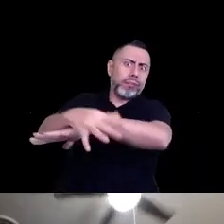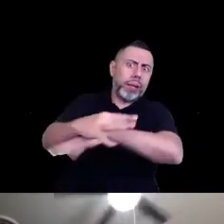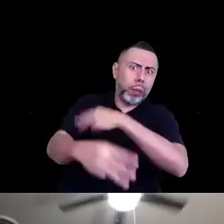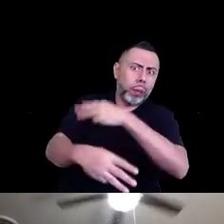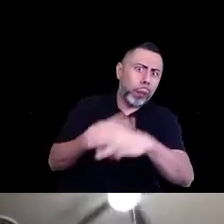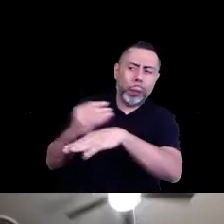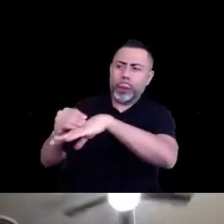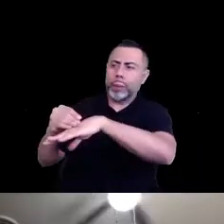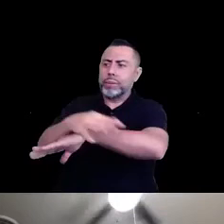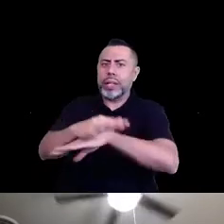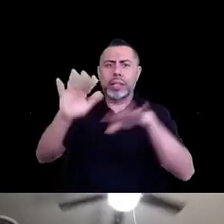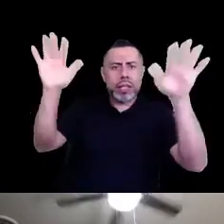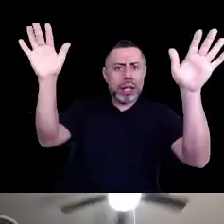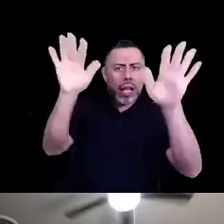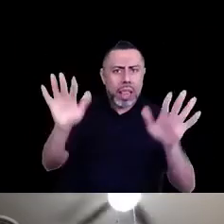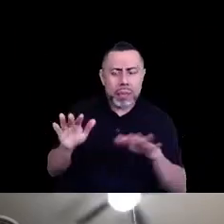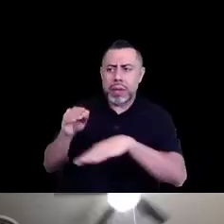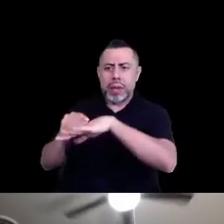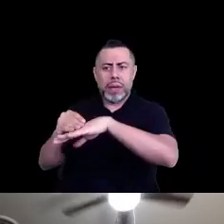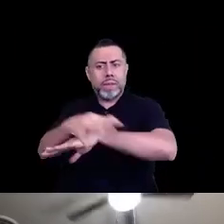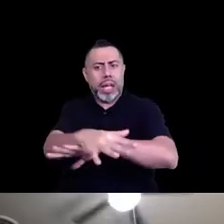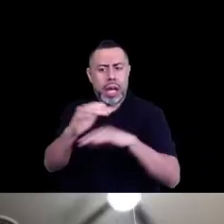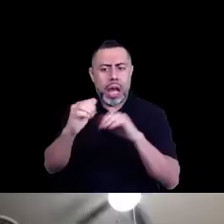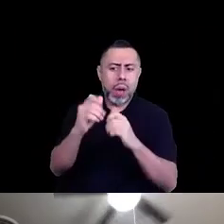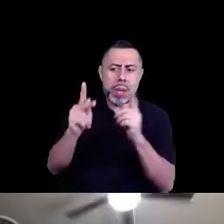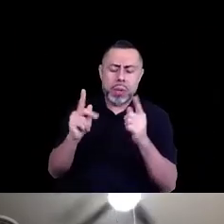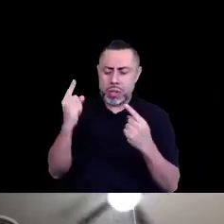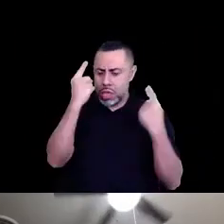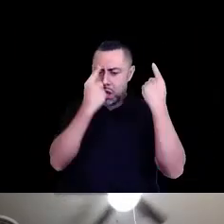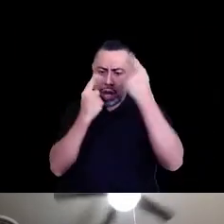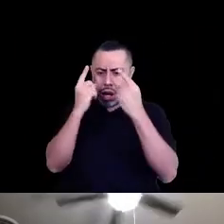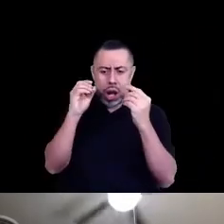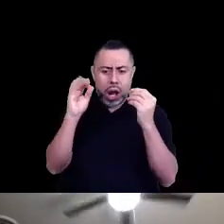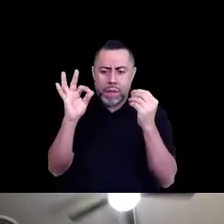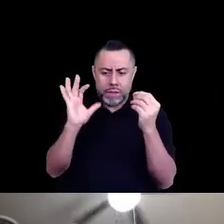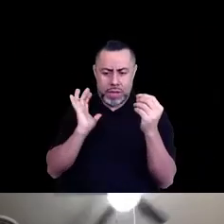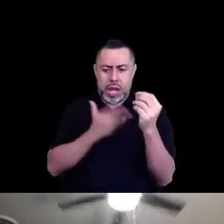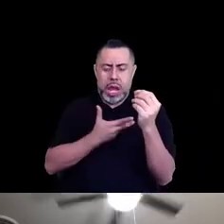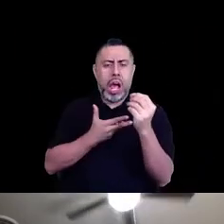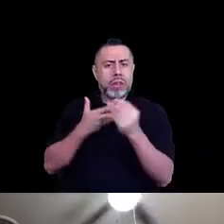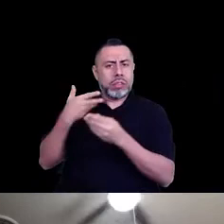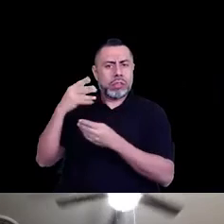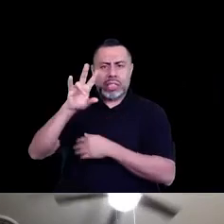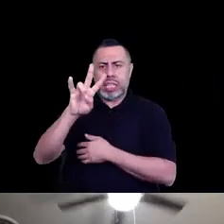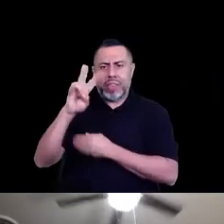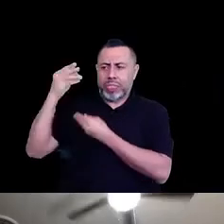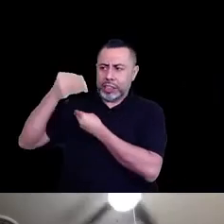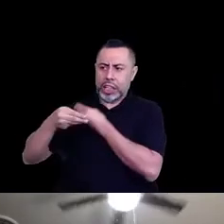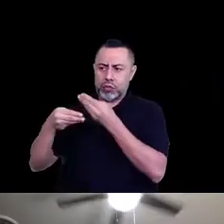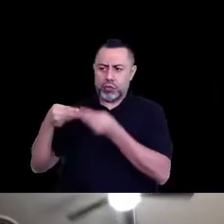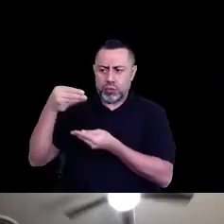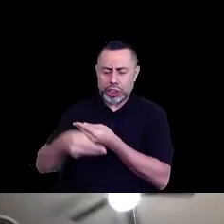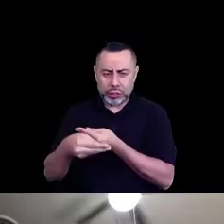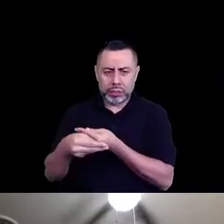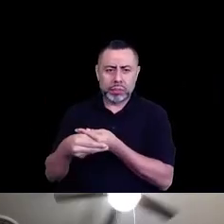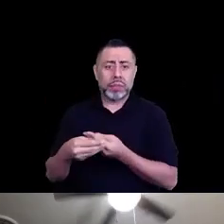climate, the way people consider, you know, our generations, the seven generations. And